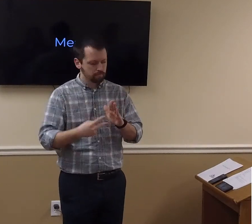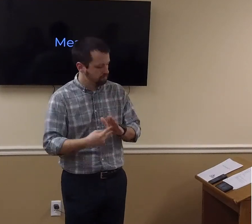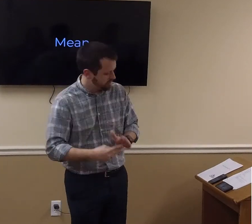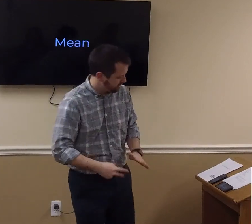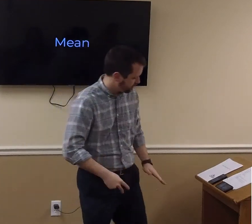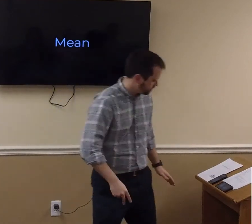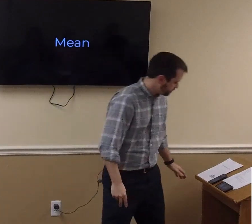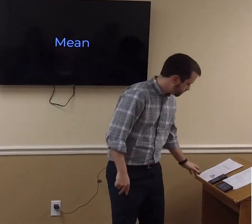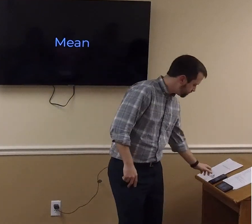Mean.